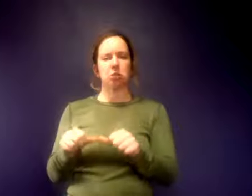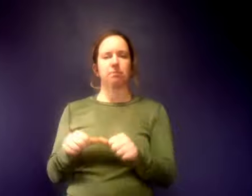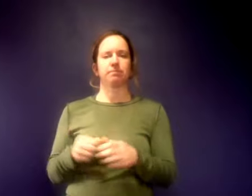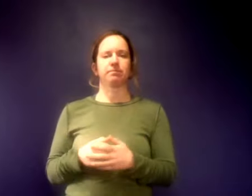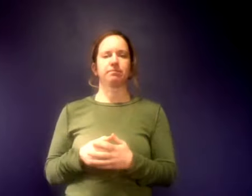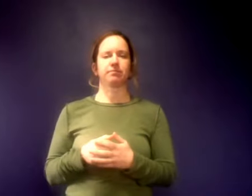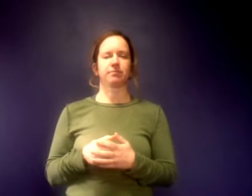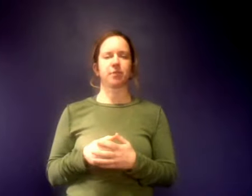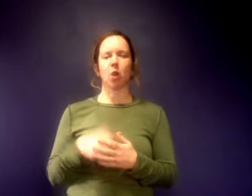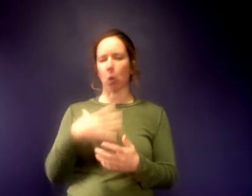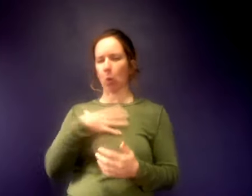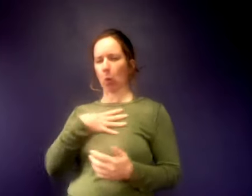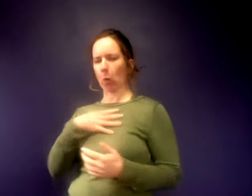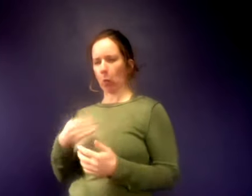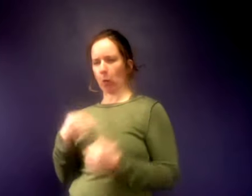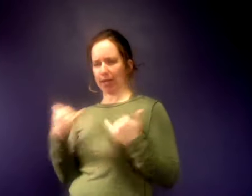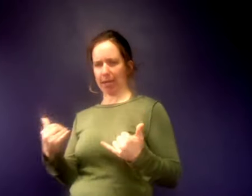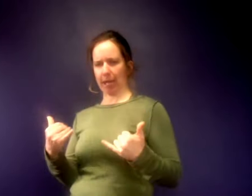now. What is